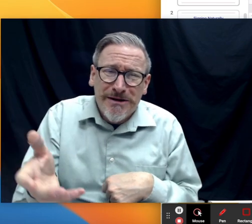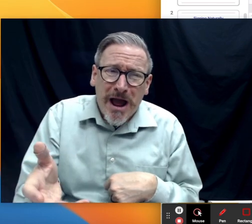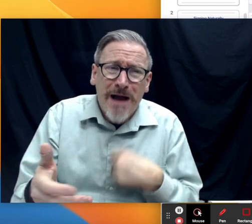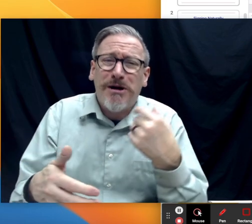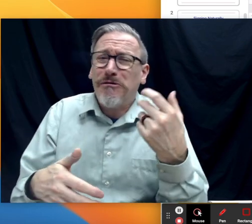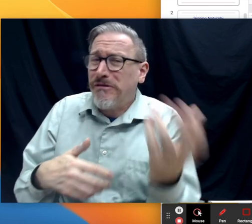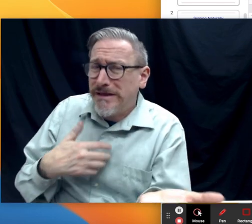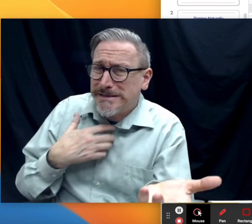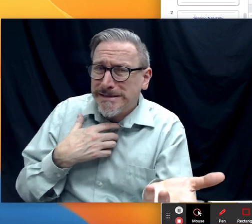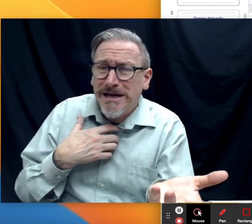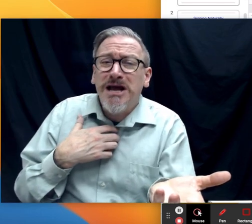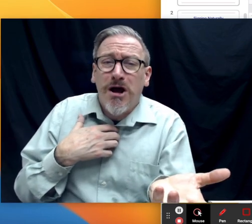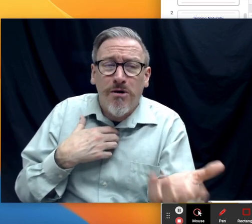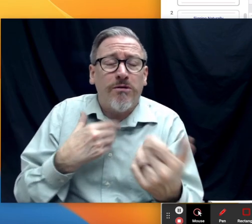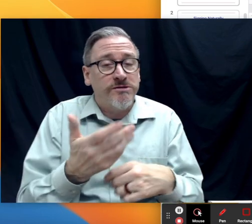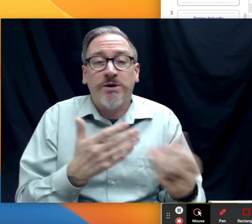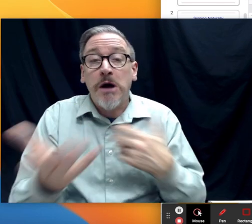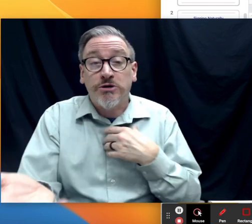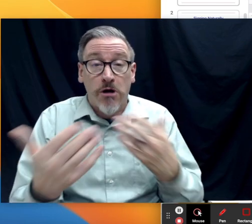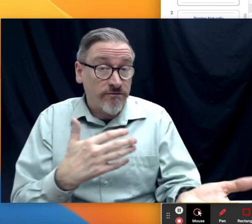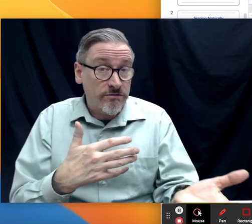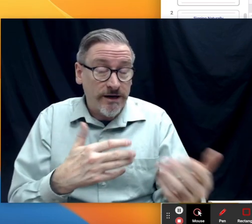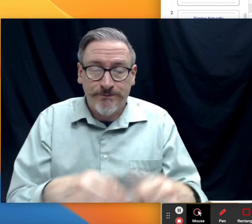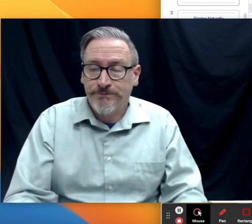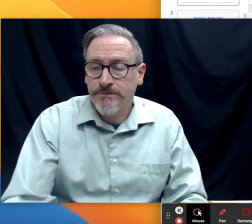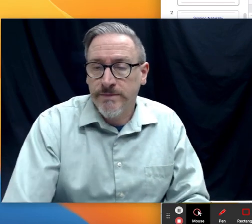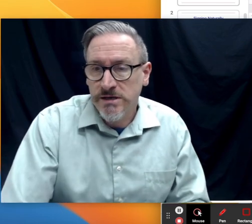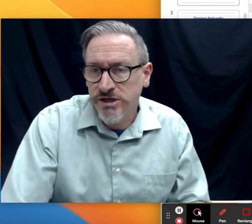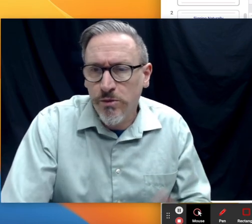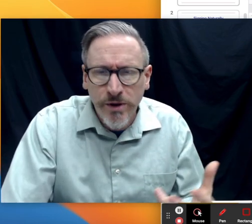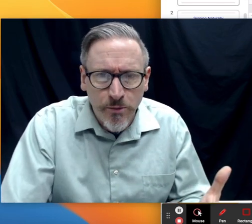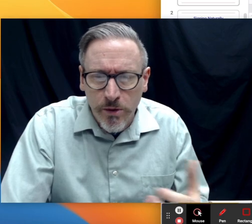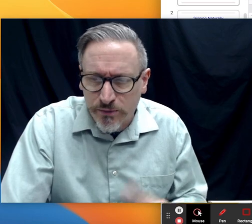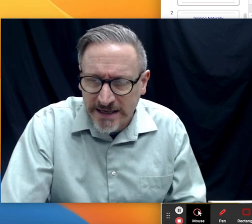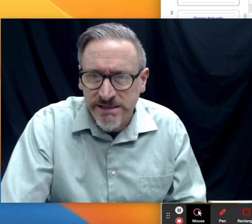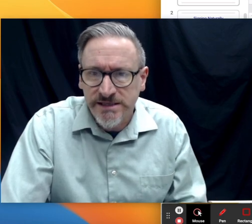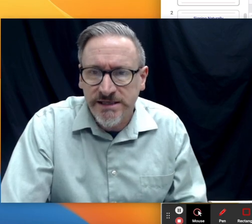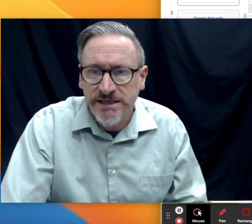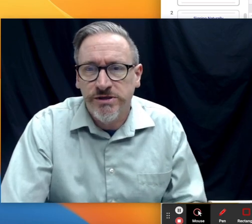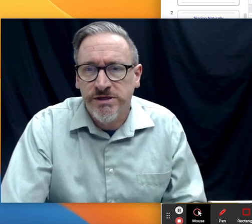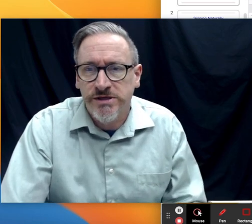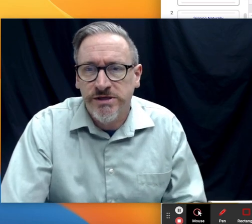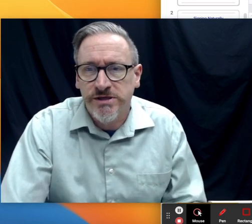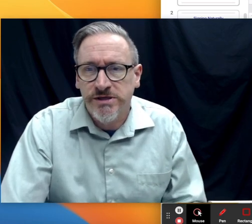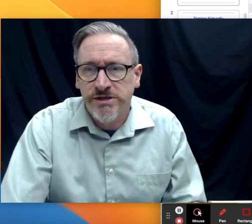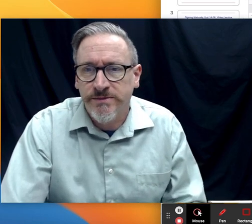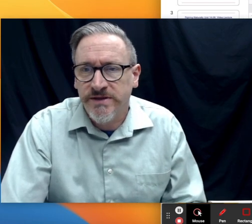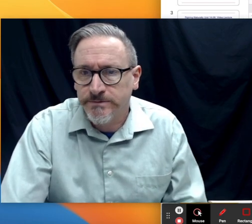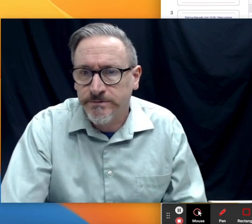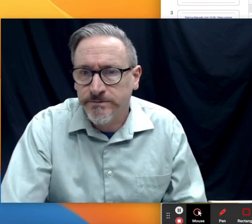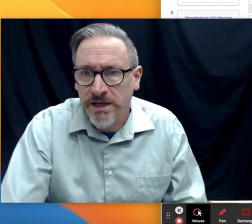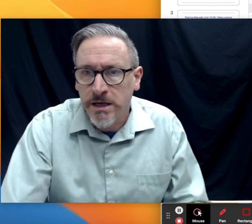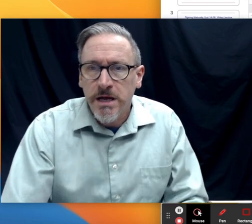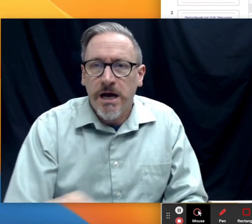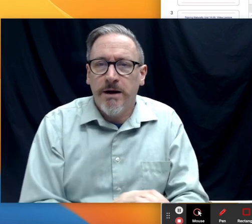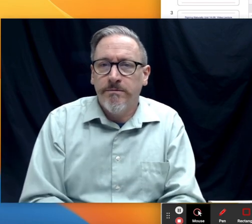do that. How about this? Oh, so counter offer, right? So we'll practice these. We'll do some of this in class.